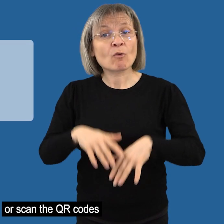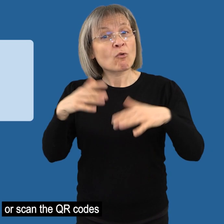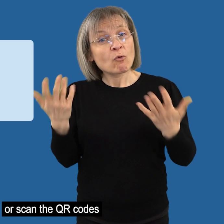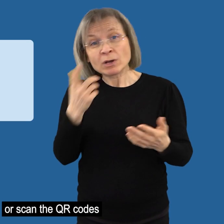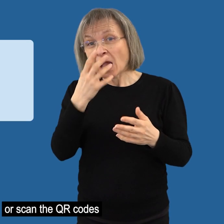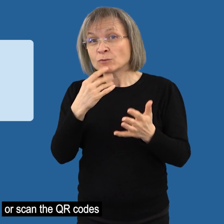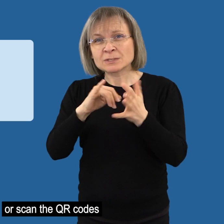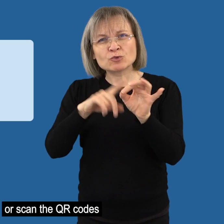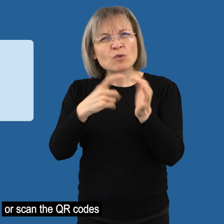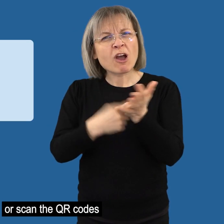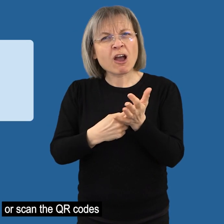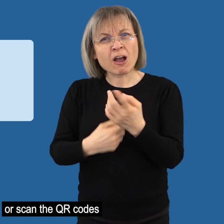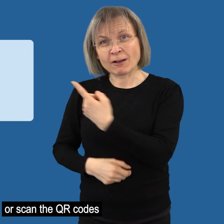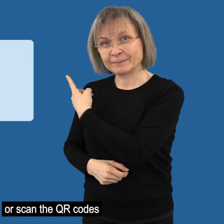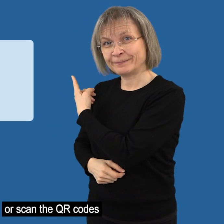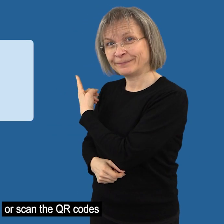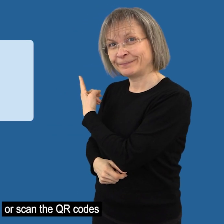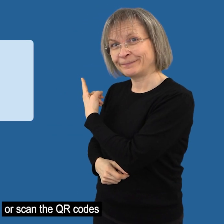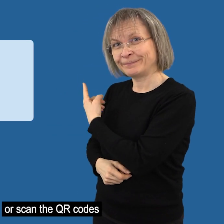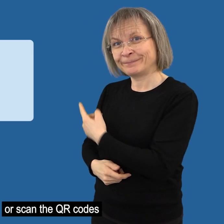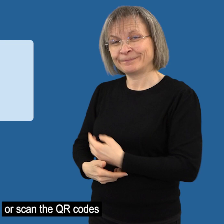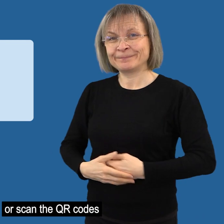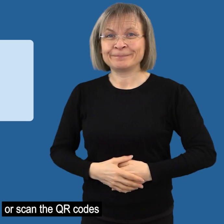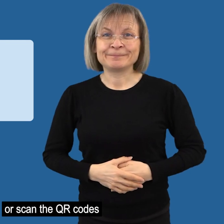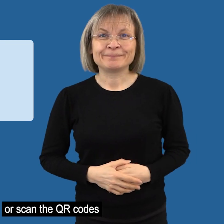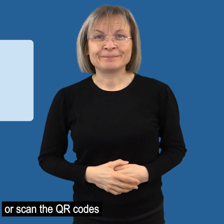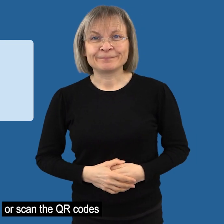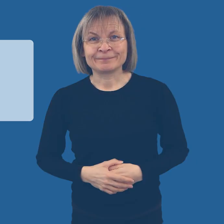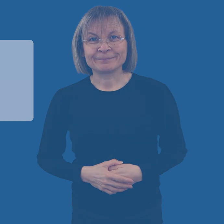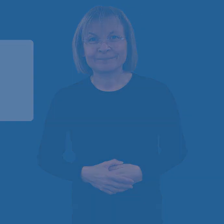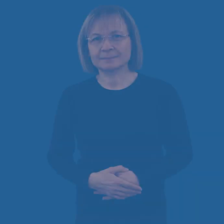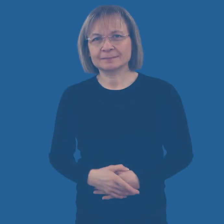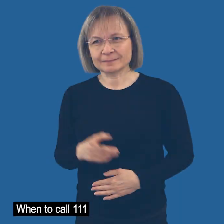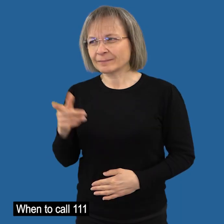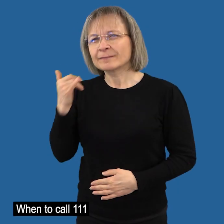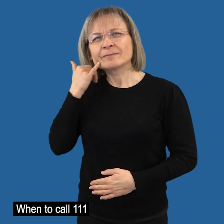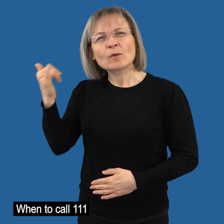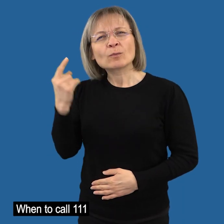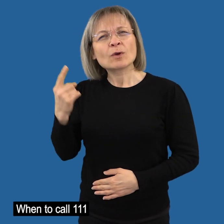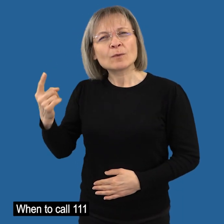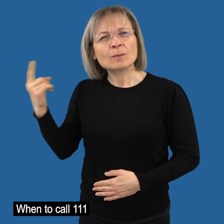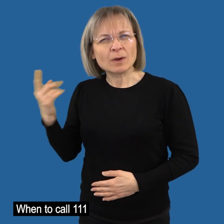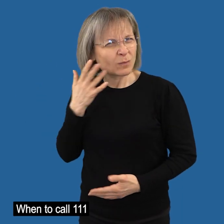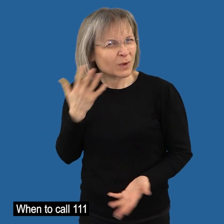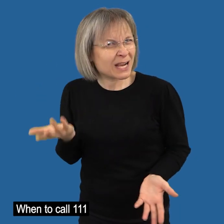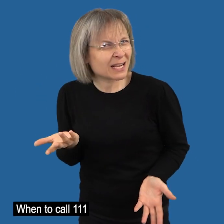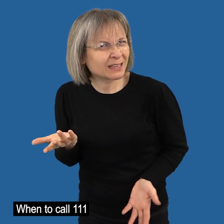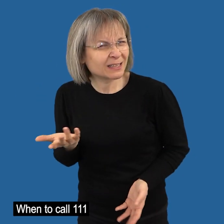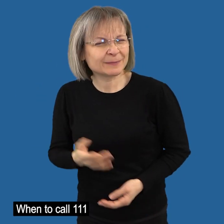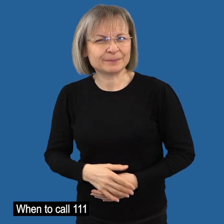nhs24.info app, Android. Or scan the QR codes. When to call